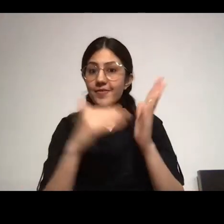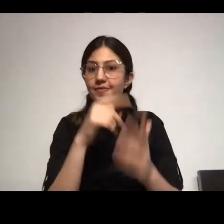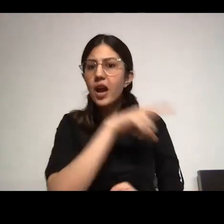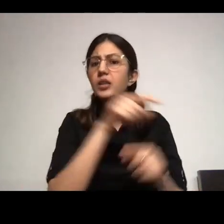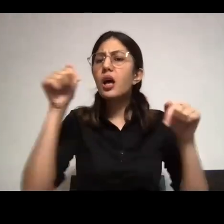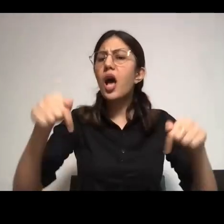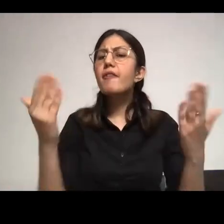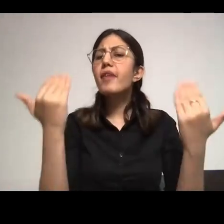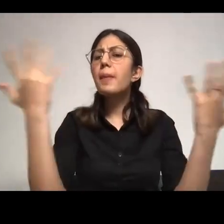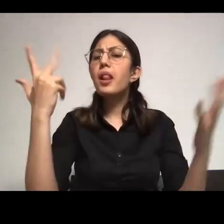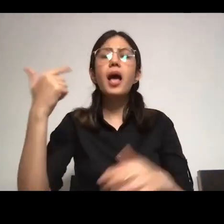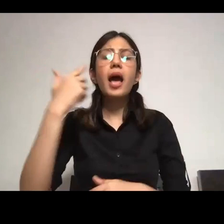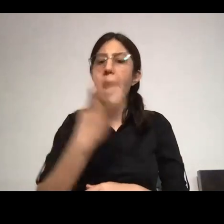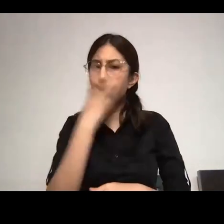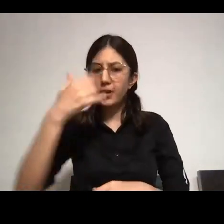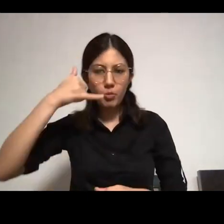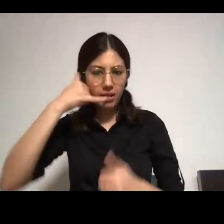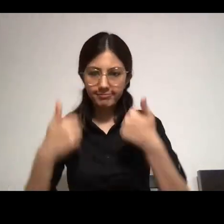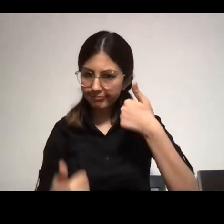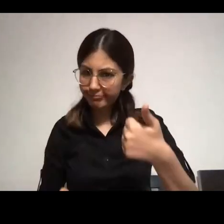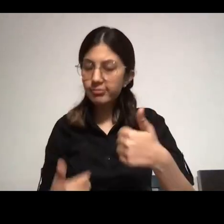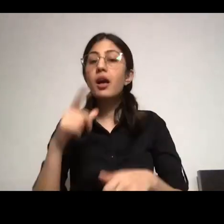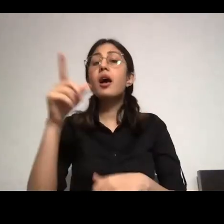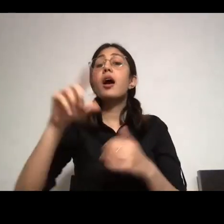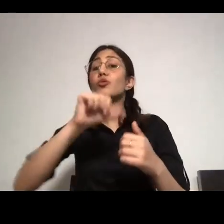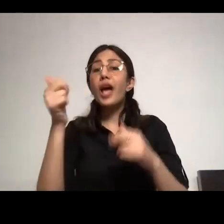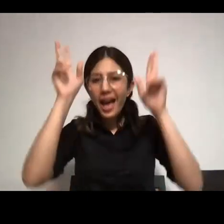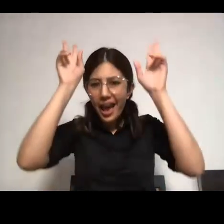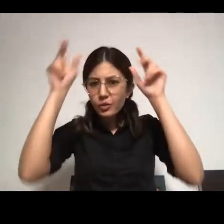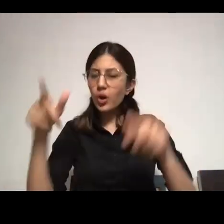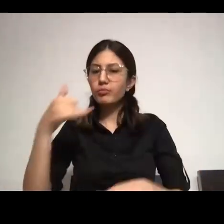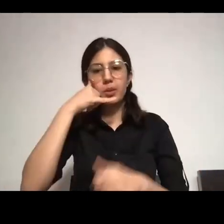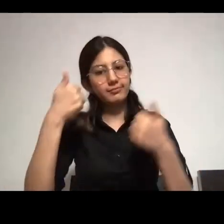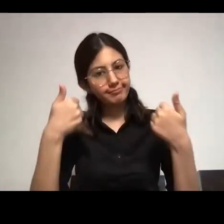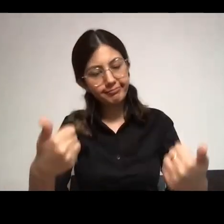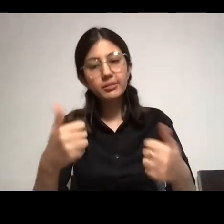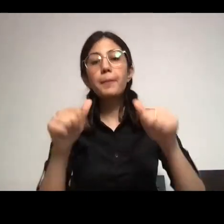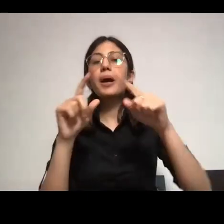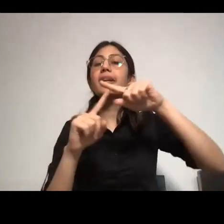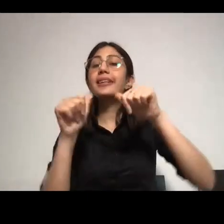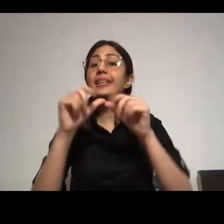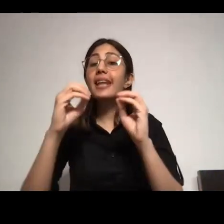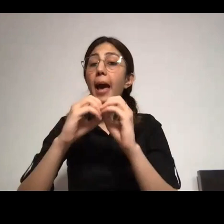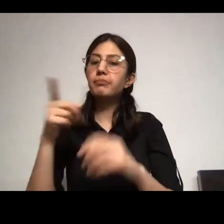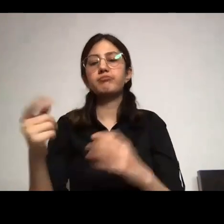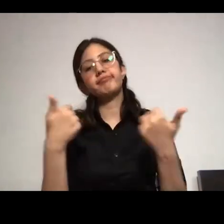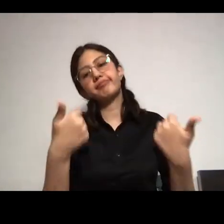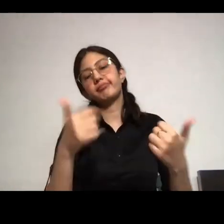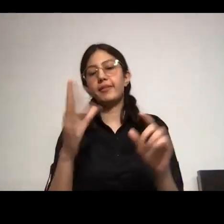in iOS and Android tabs and phones. Next slide, please.